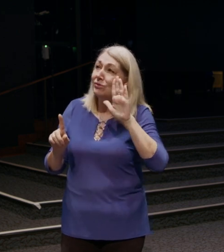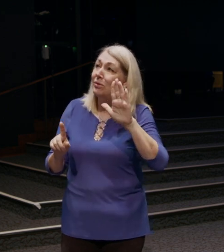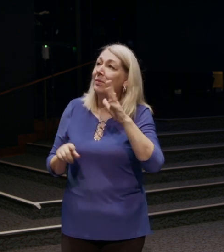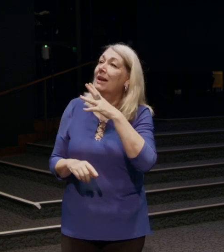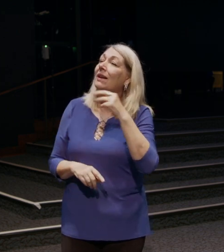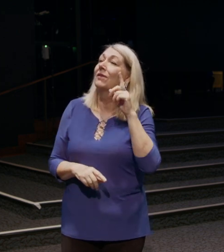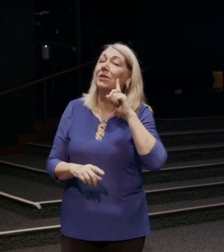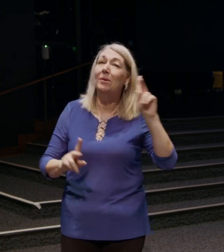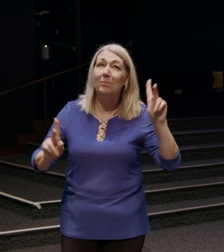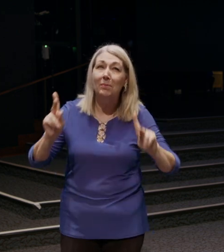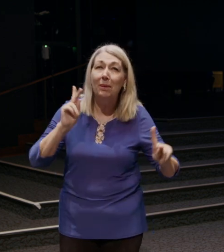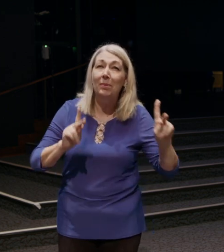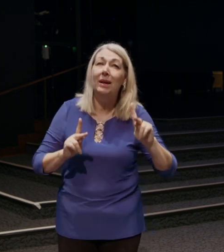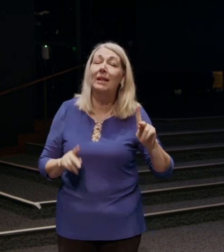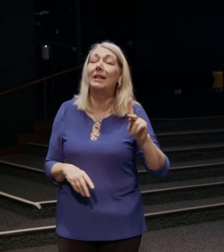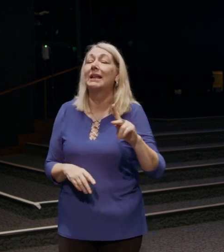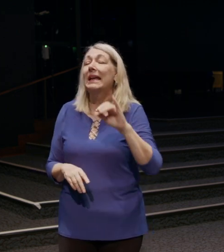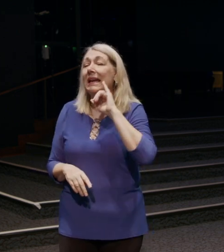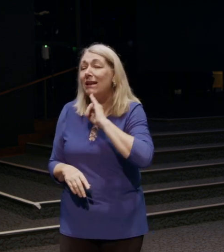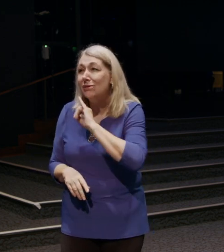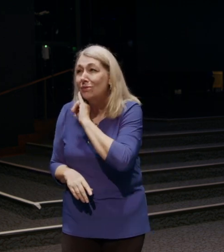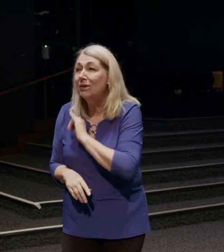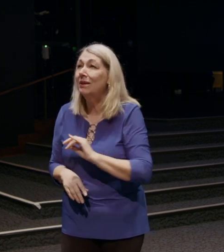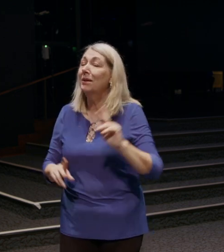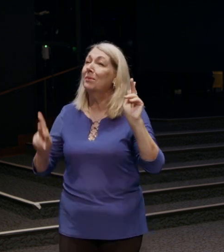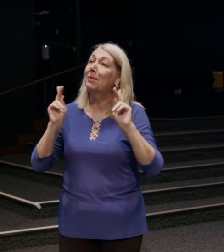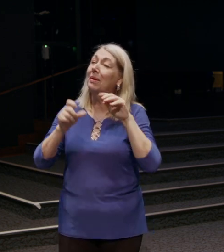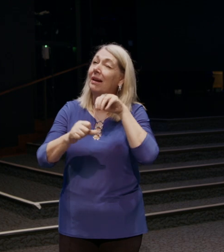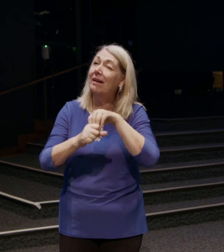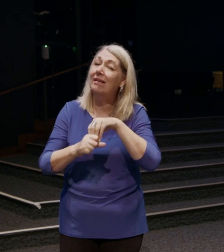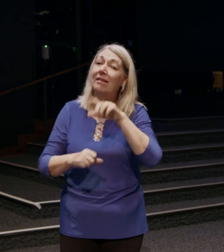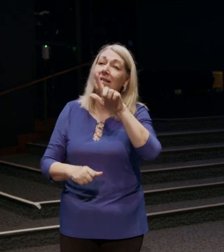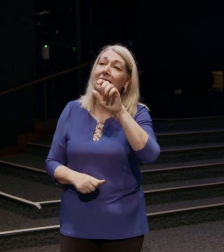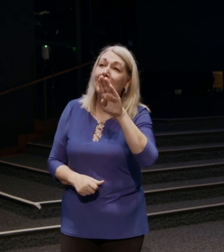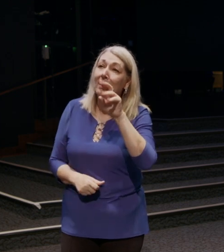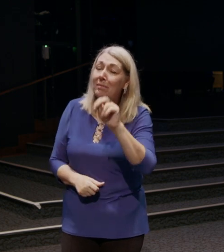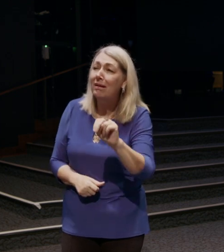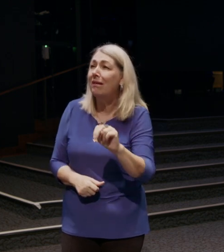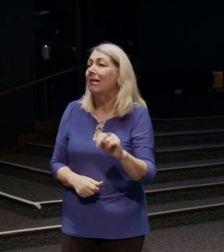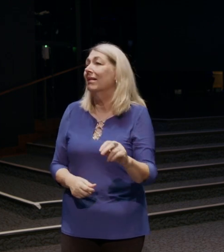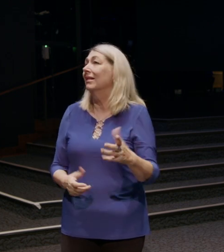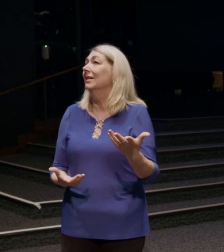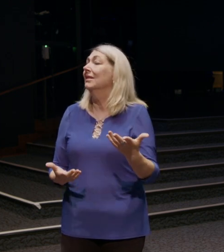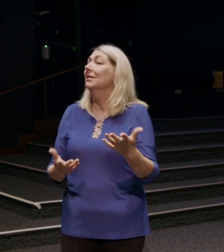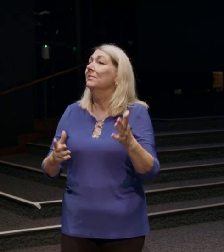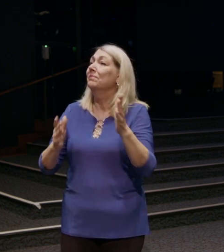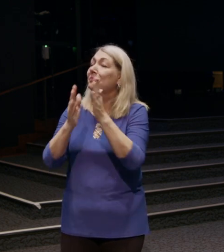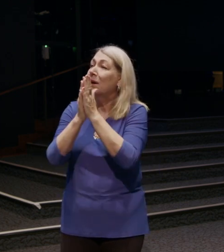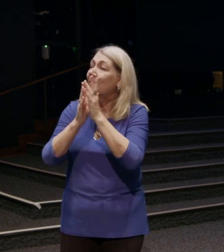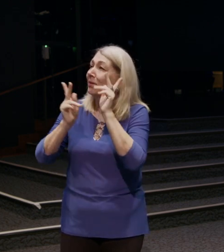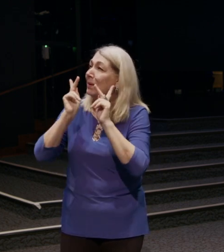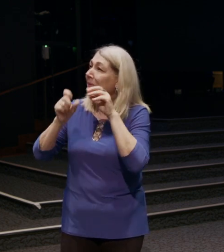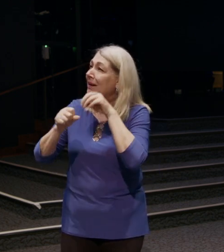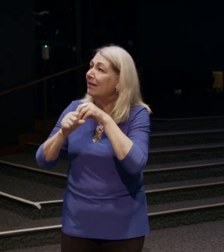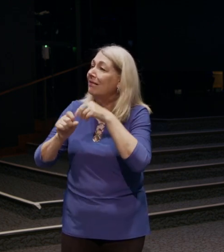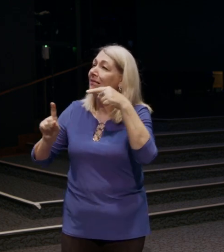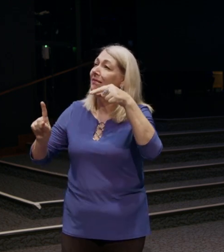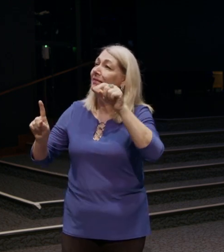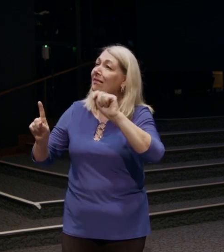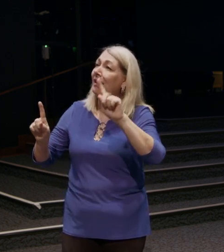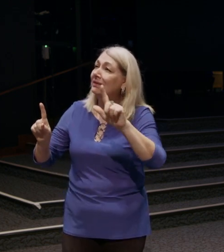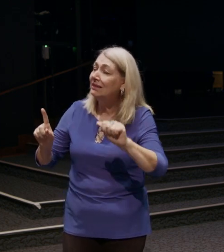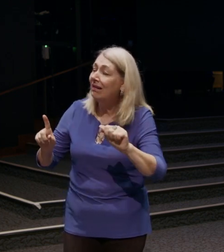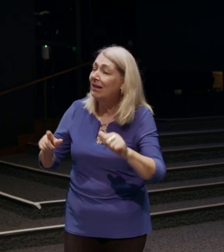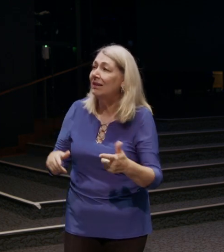Israel. We pray for the people of Lebanon. We pray for the people of Gaza. We pray for those who